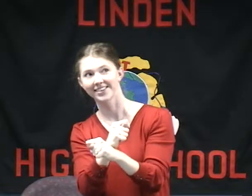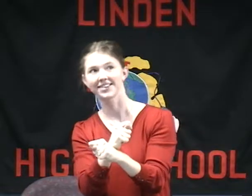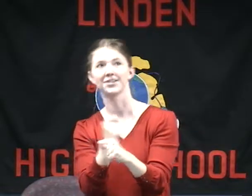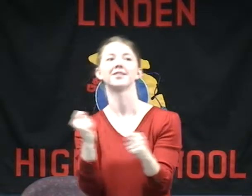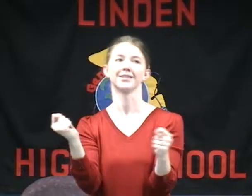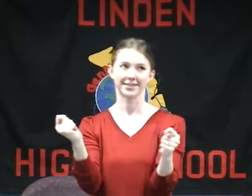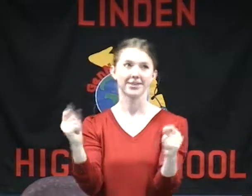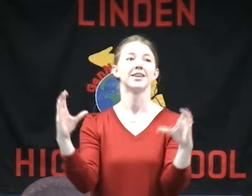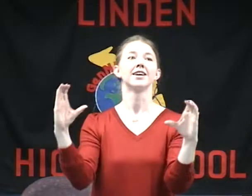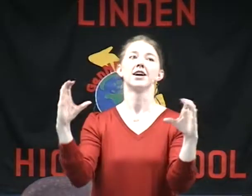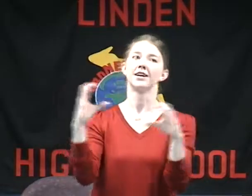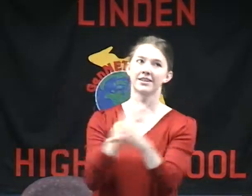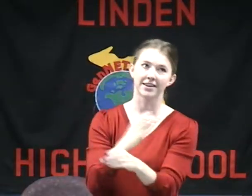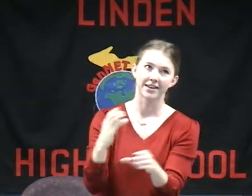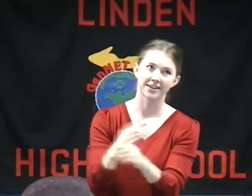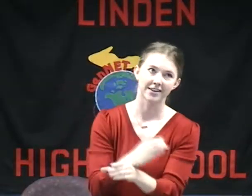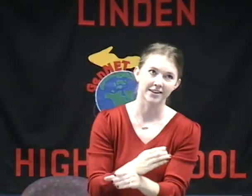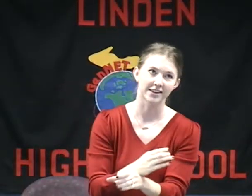I forgot.